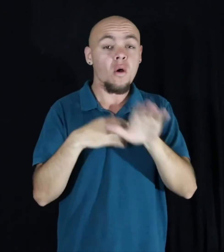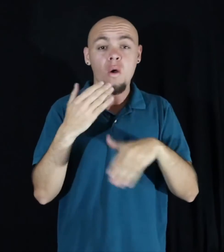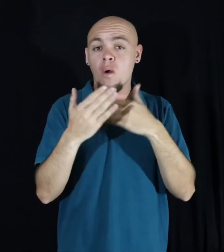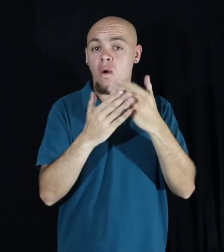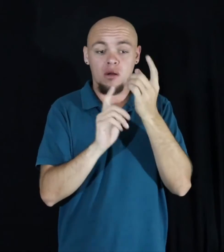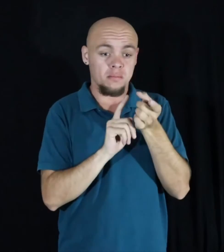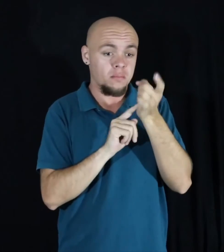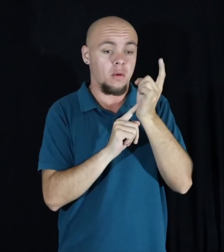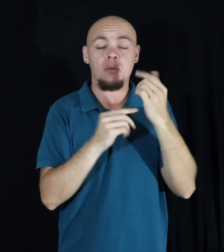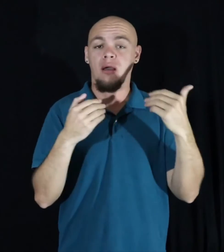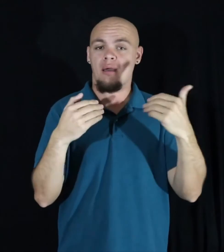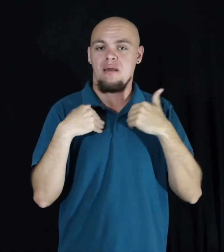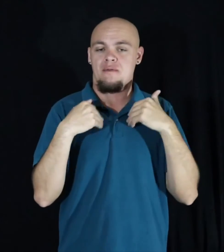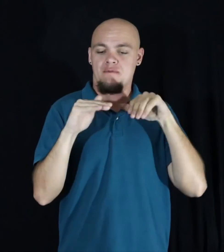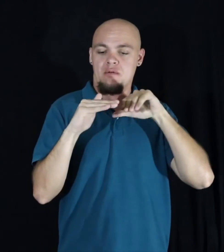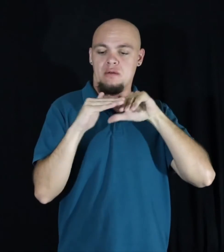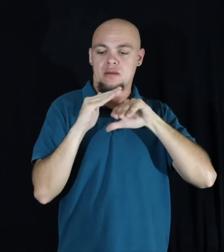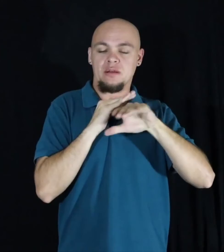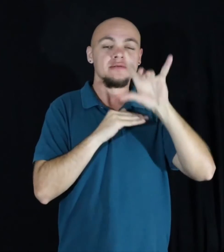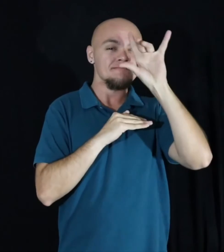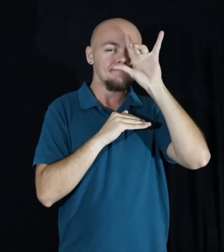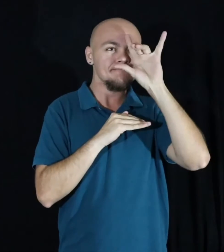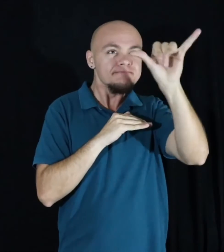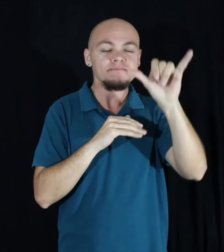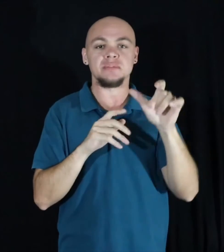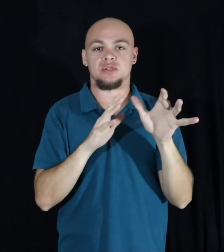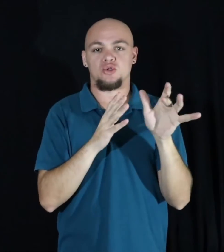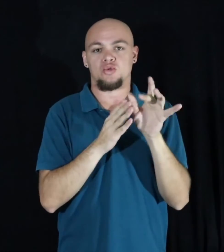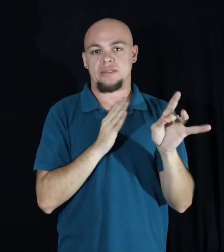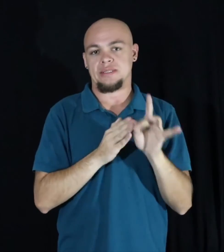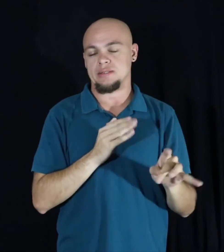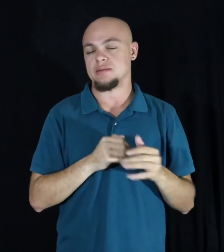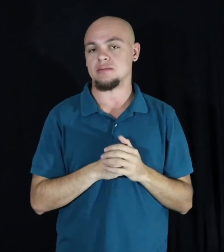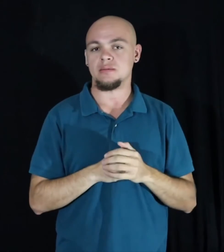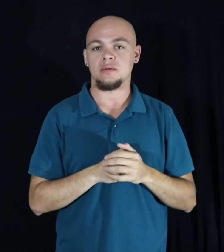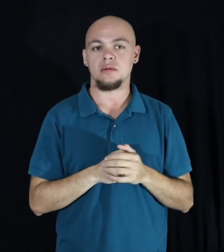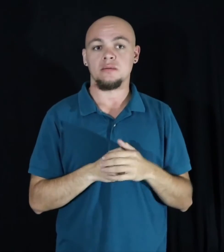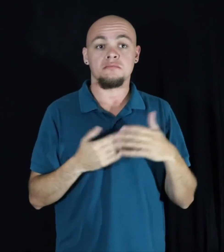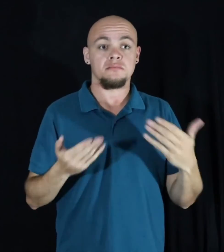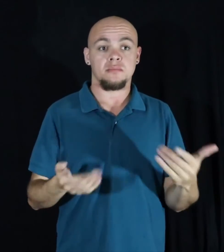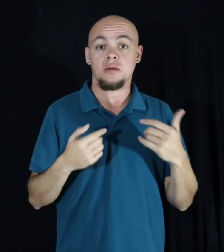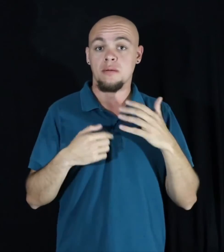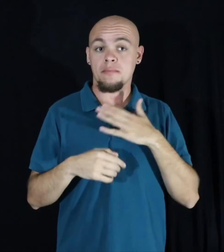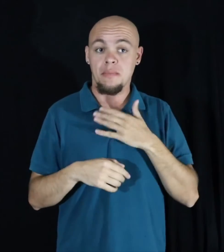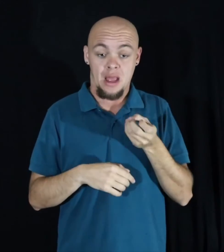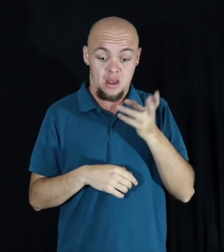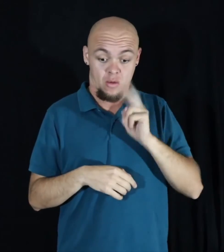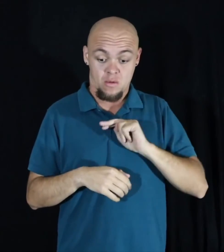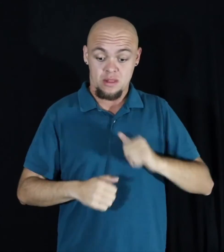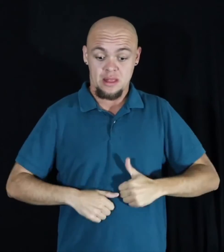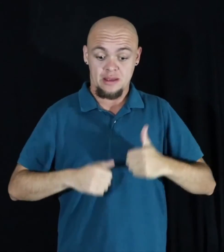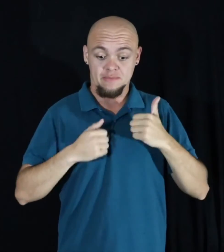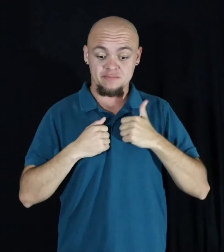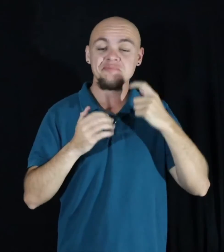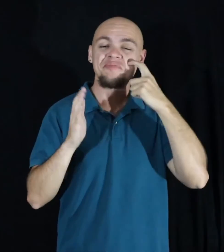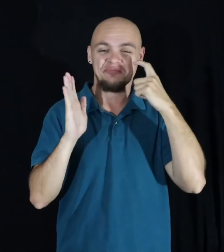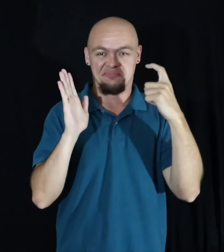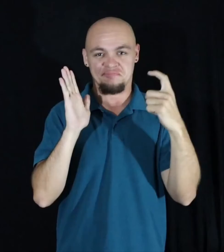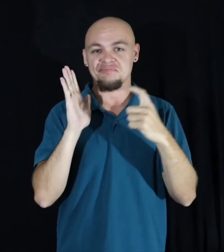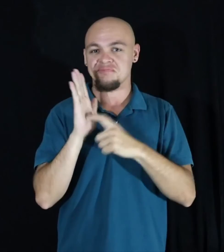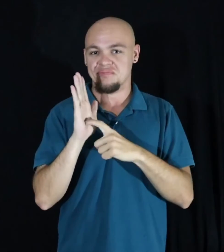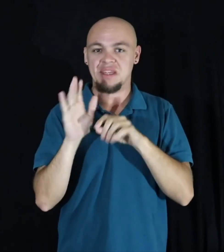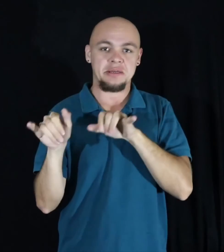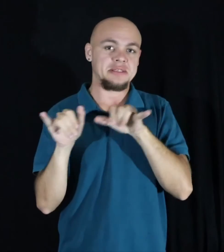moments we have access to infinite choices. And I don't need to look any farther than my own life to recognize that just